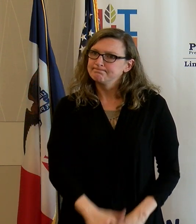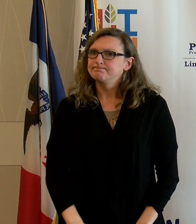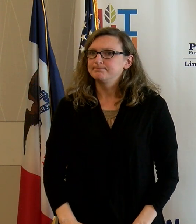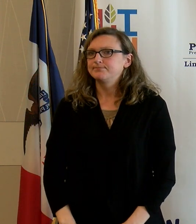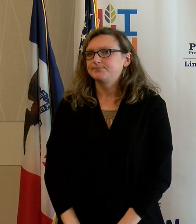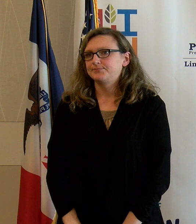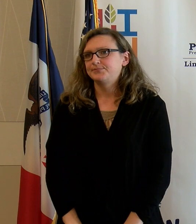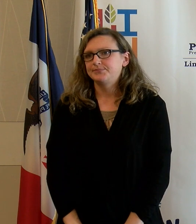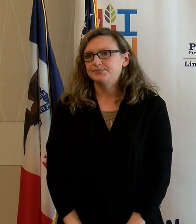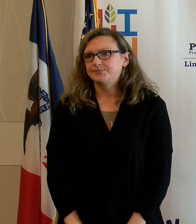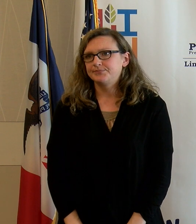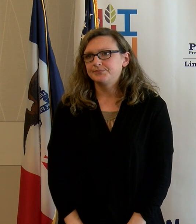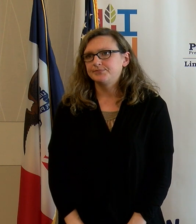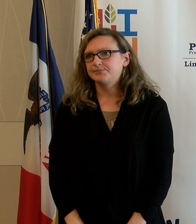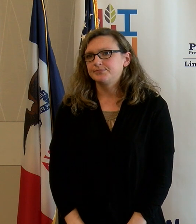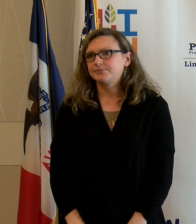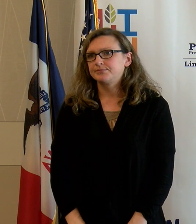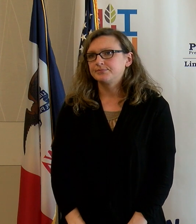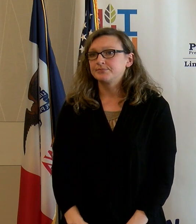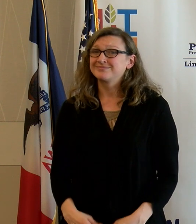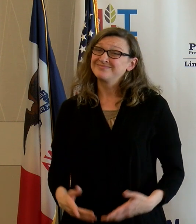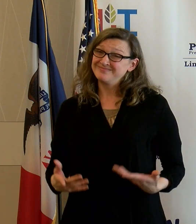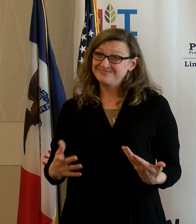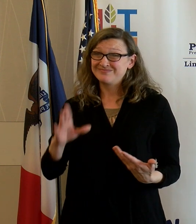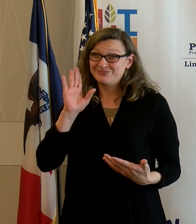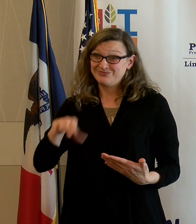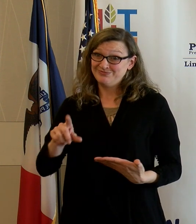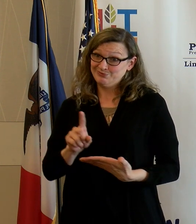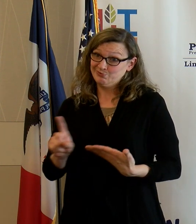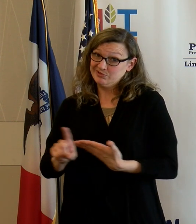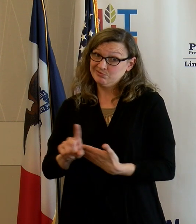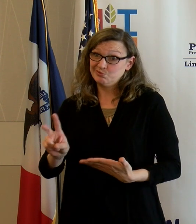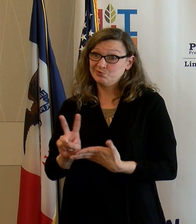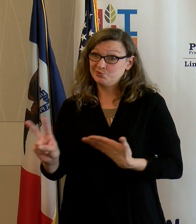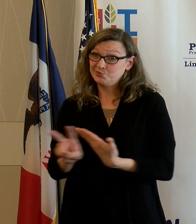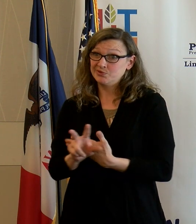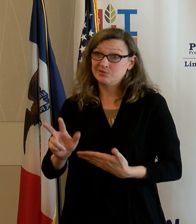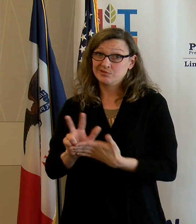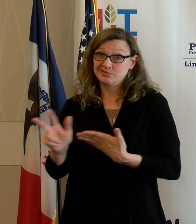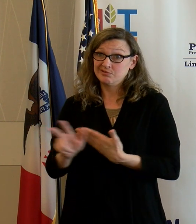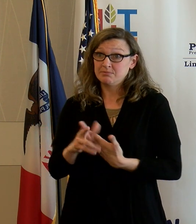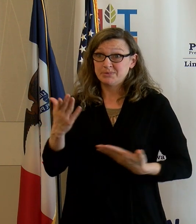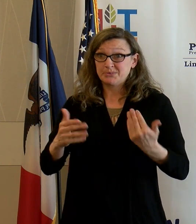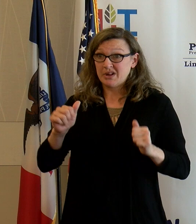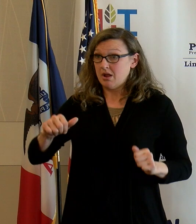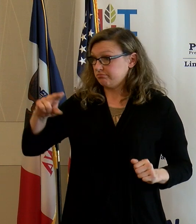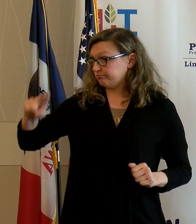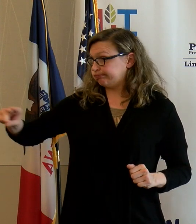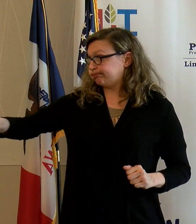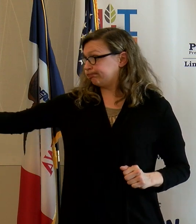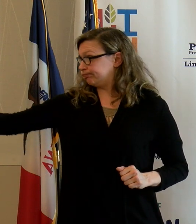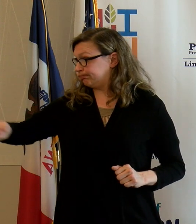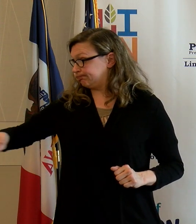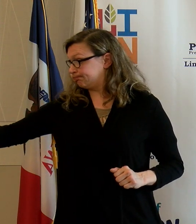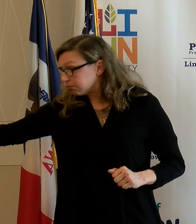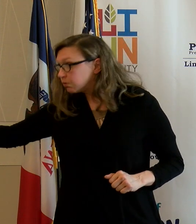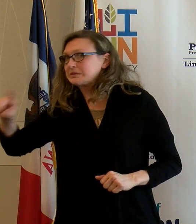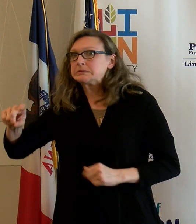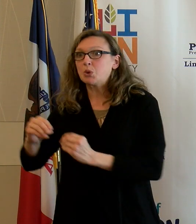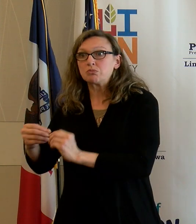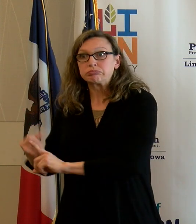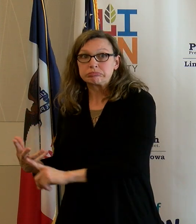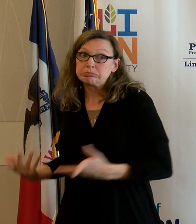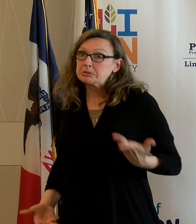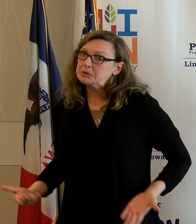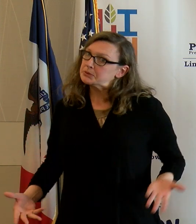increase rapidly over the next couple of weeks. And to go back what Heather said so well so many times is that right now